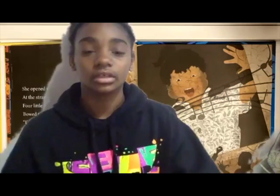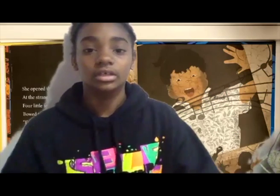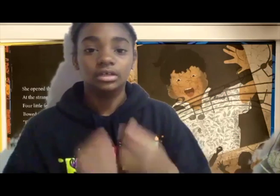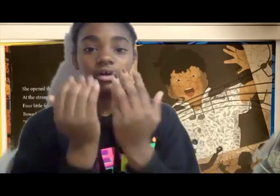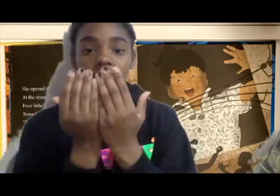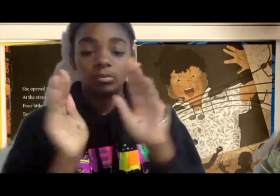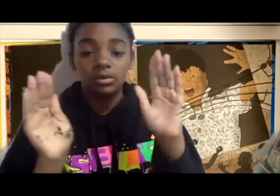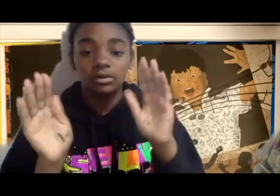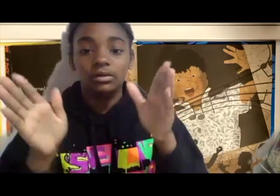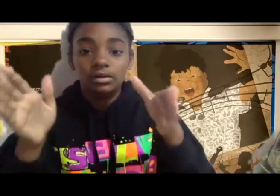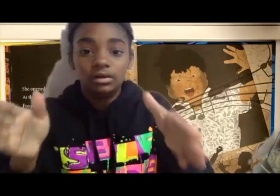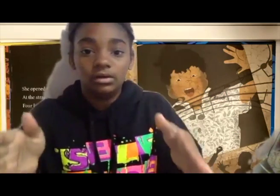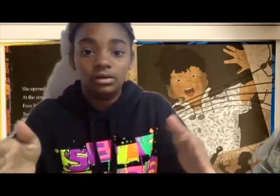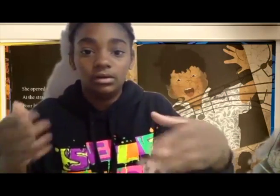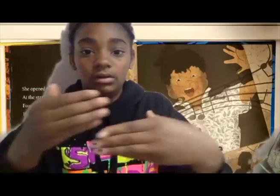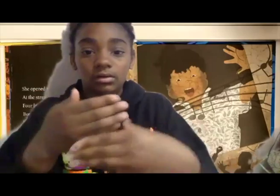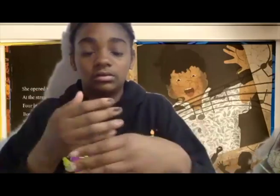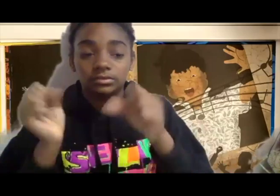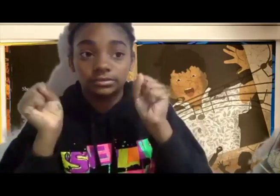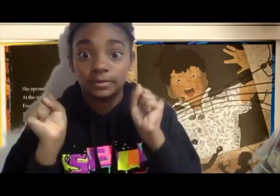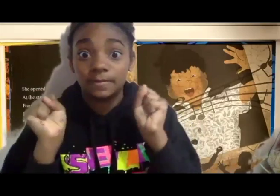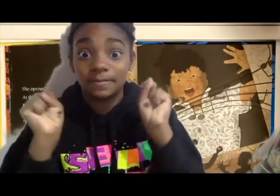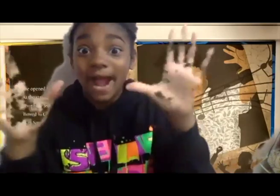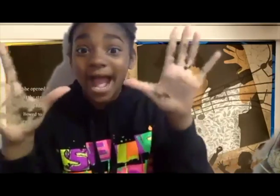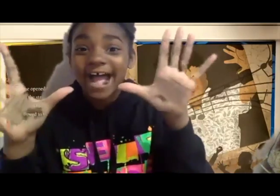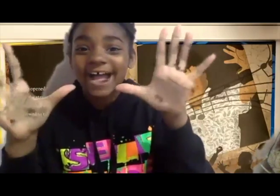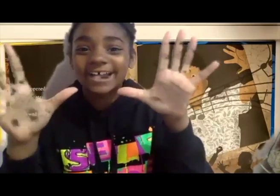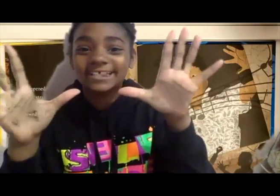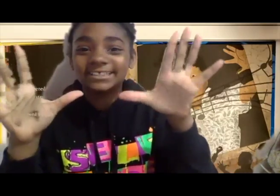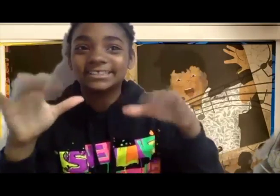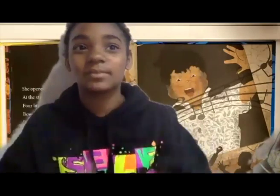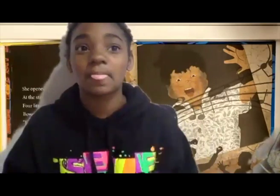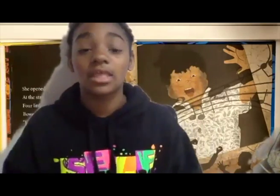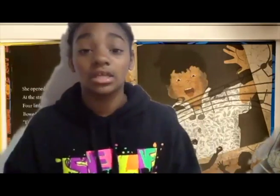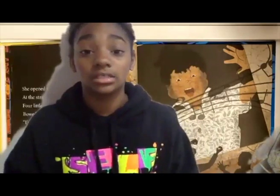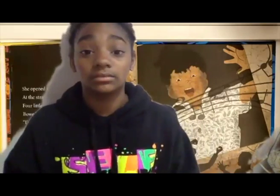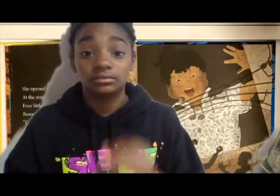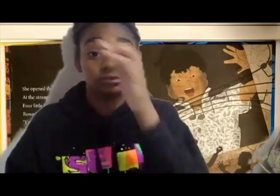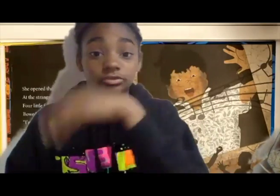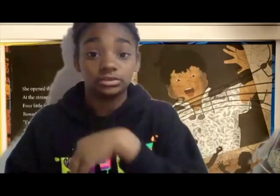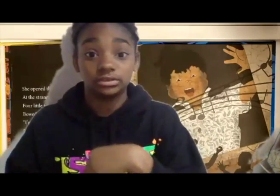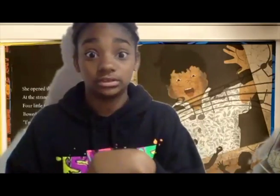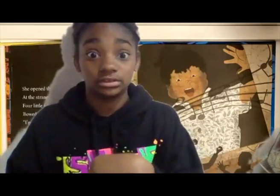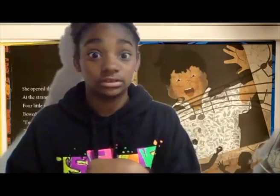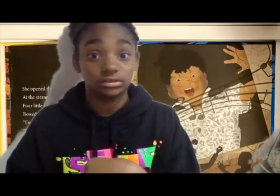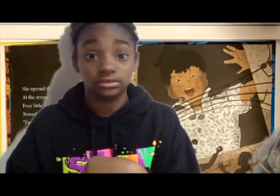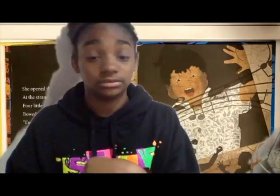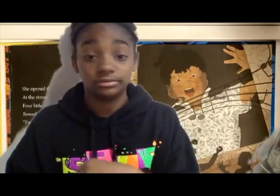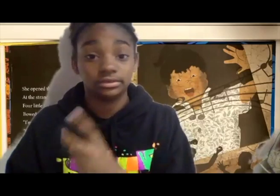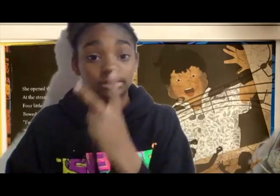She opened the box and gasped in surprise at the strange sight that greeted her eyes. Four little